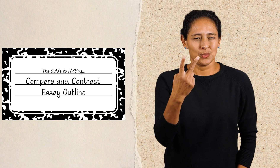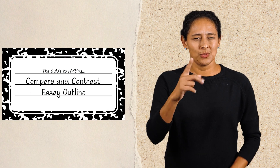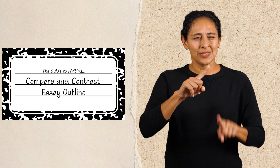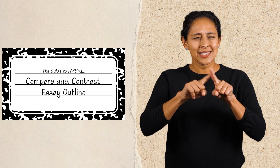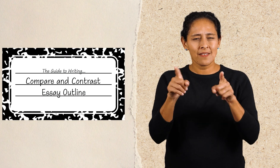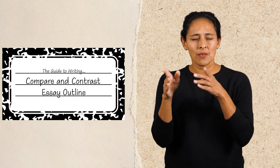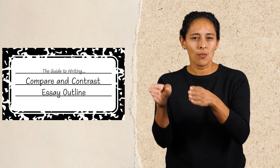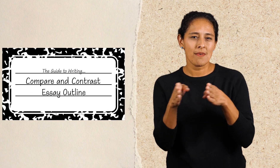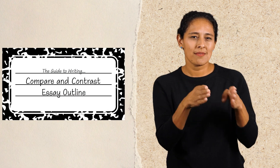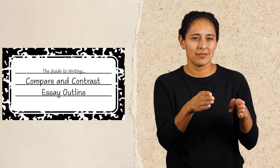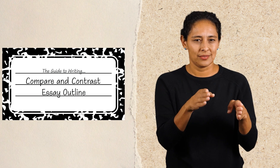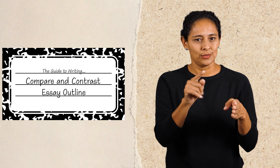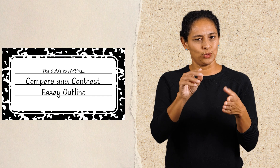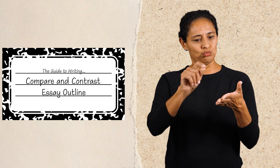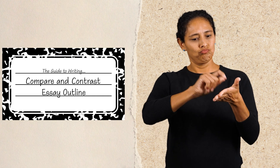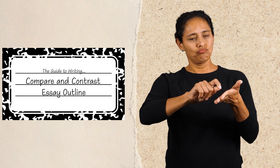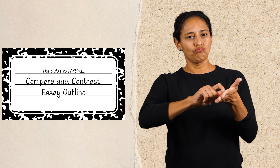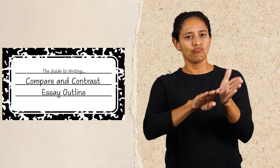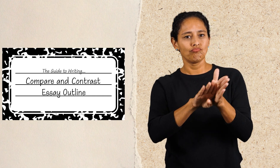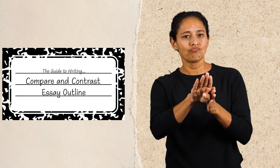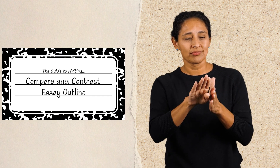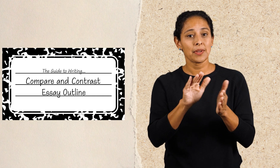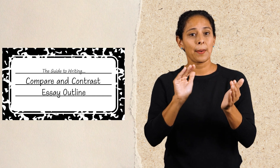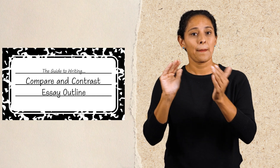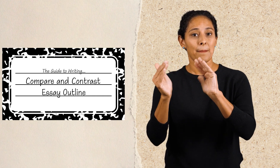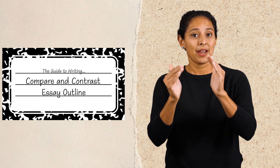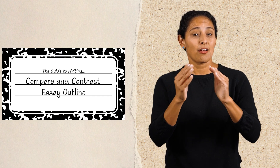Now that you know 2 different ways to write a compare and